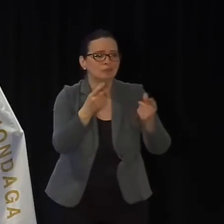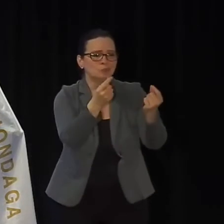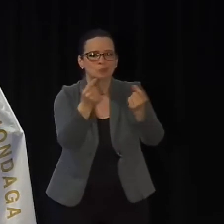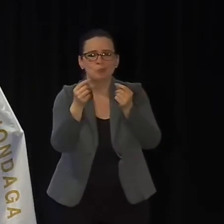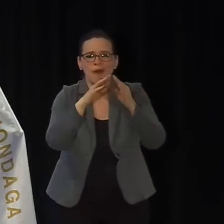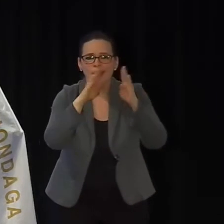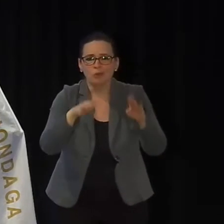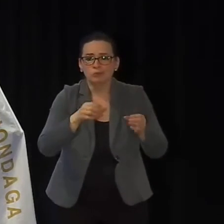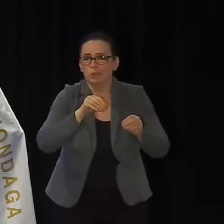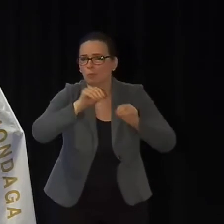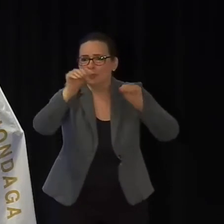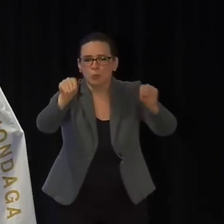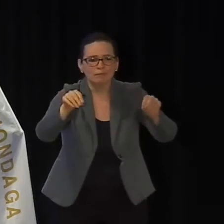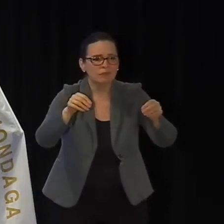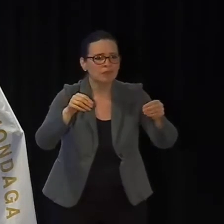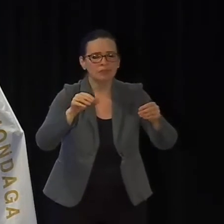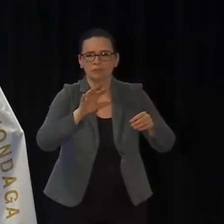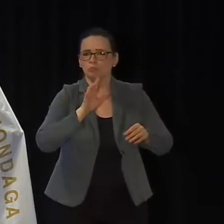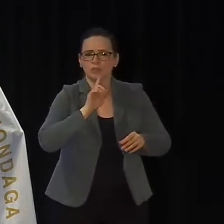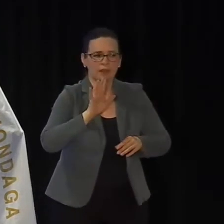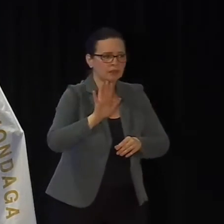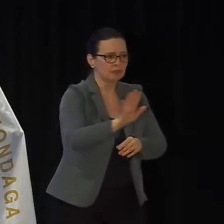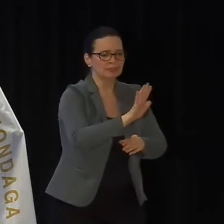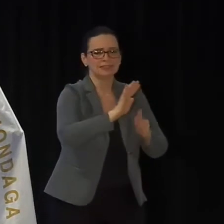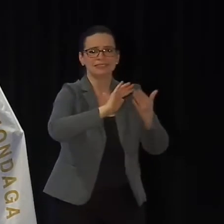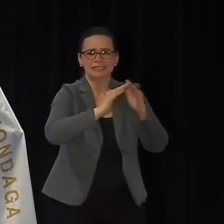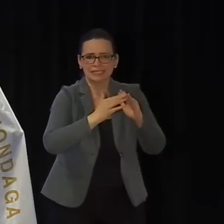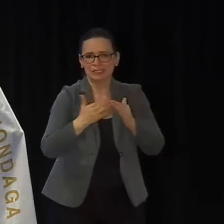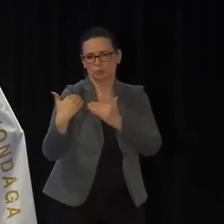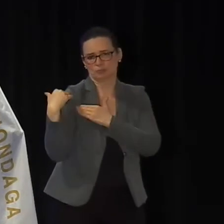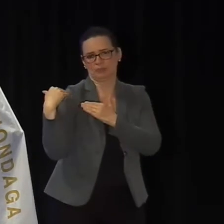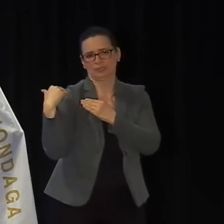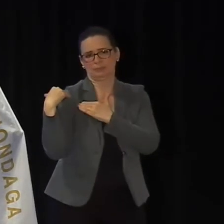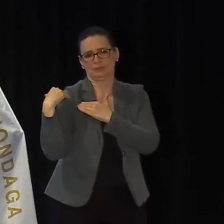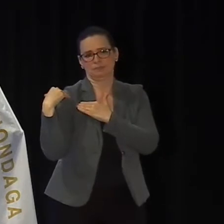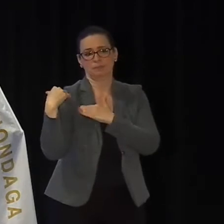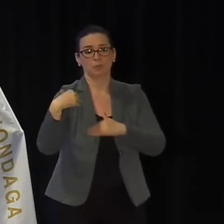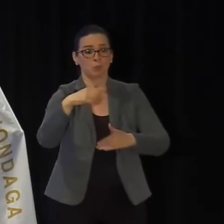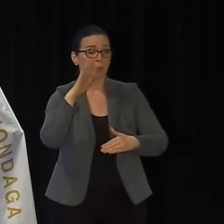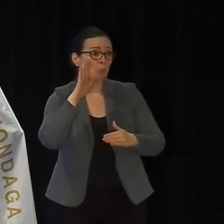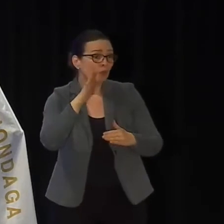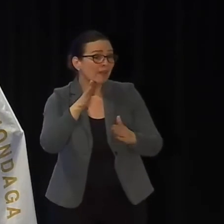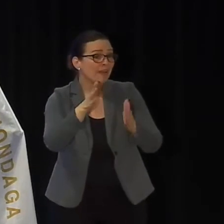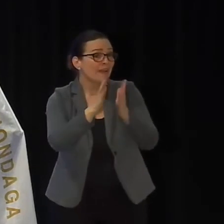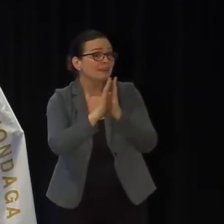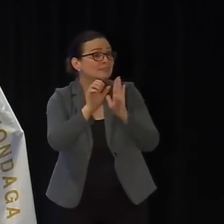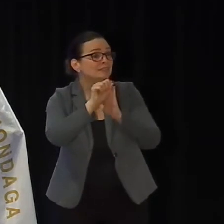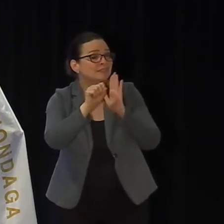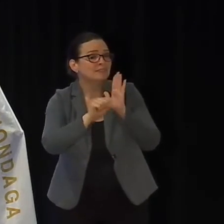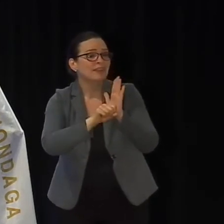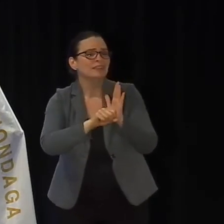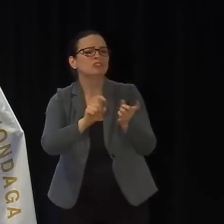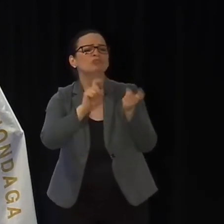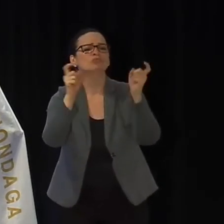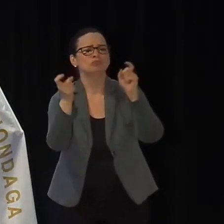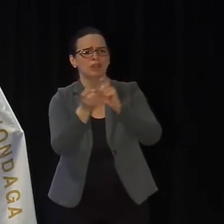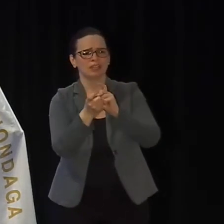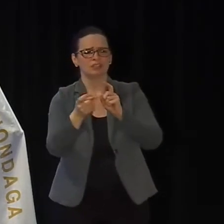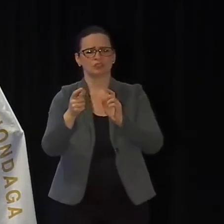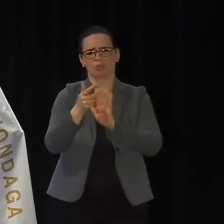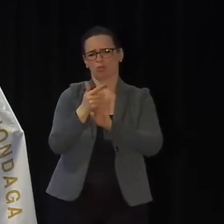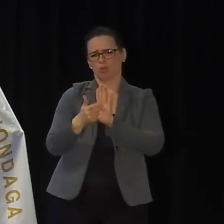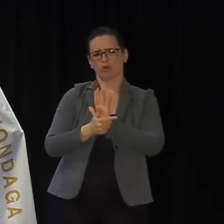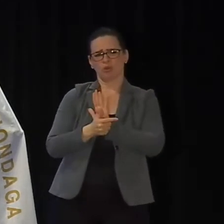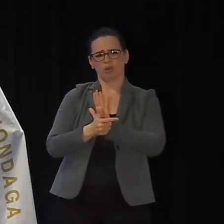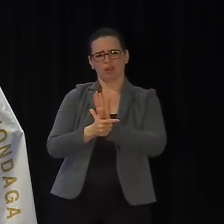for, and we will be asking the state to change some of their laws that give us more flexibility where we don't have to